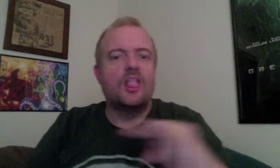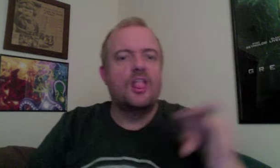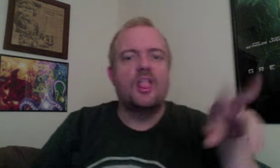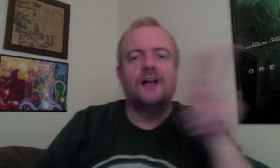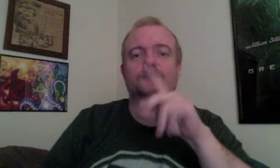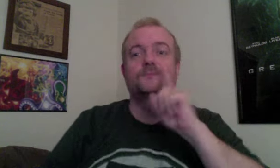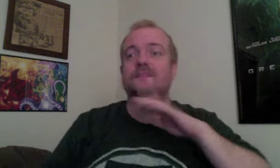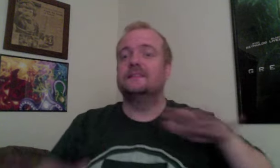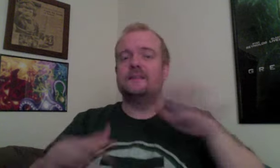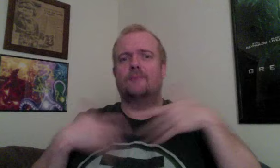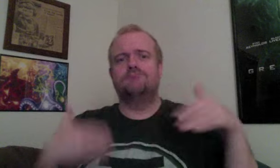in fact.